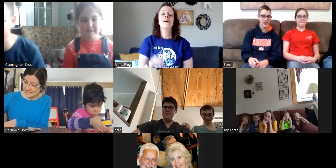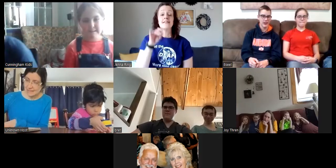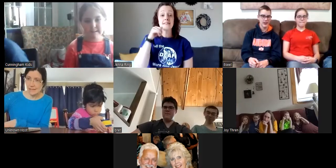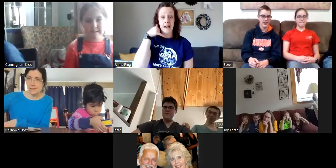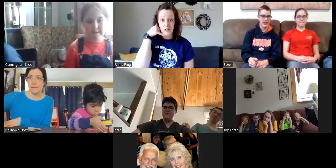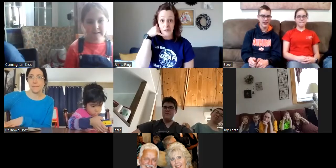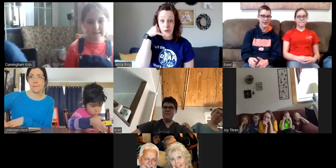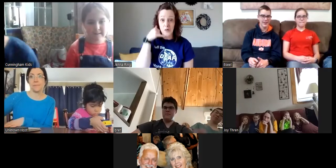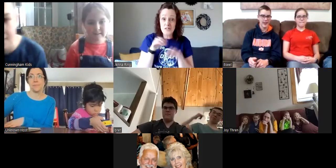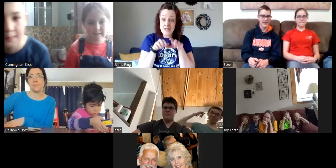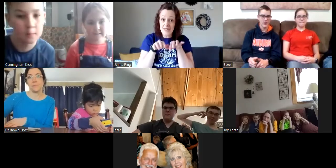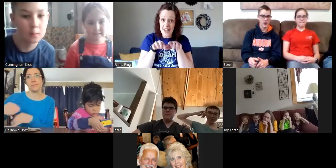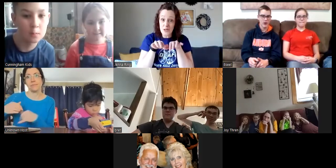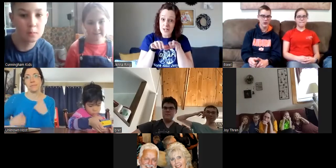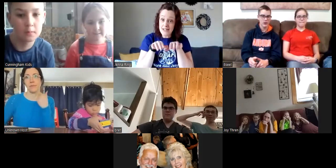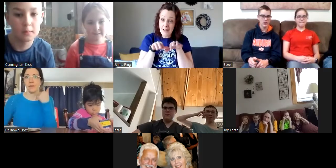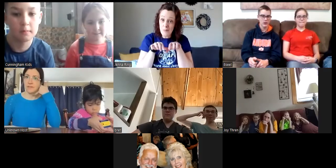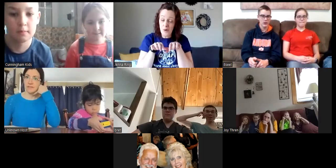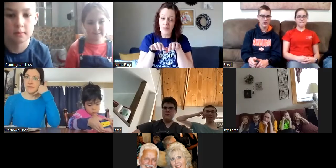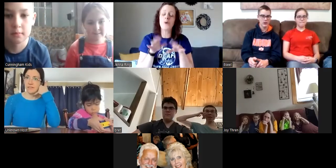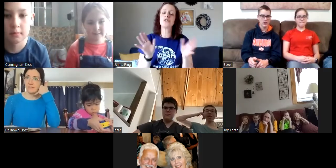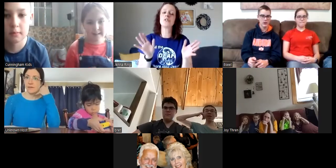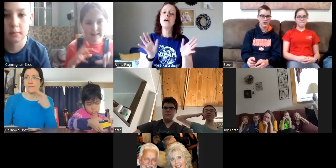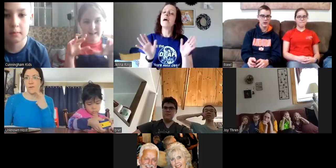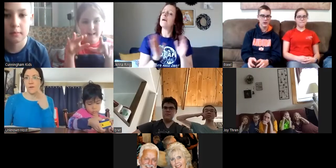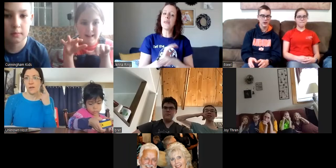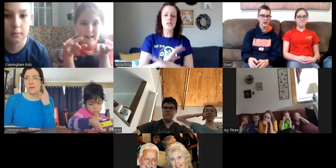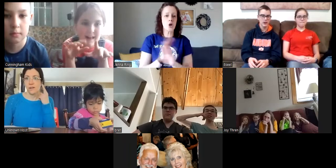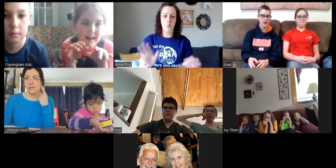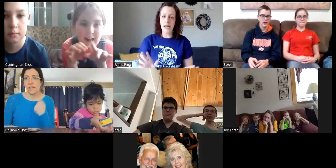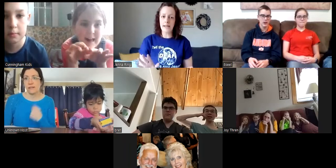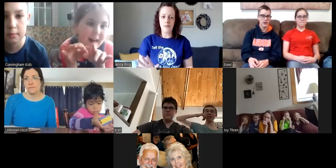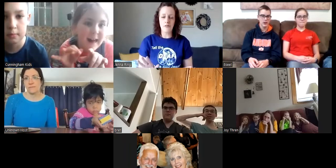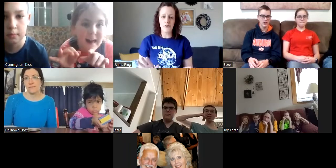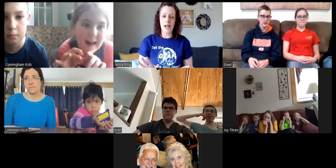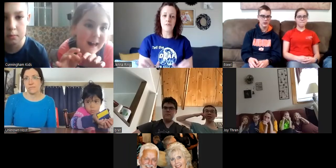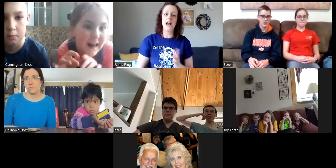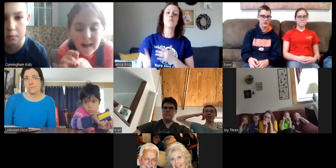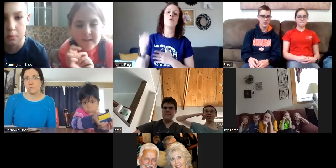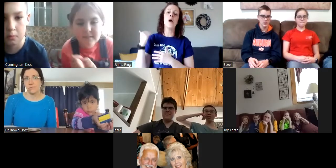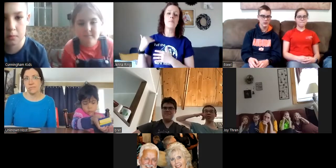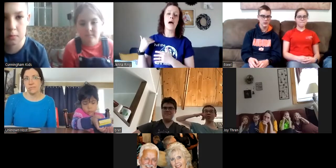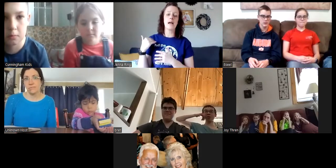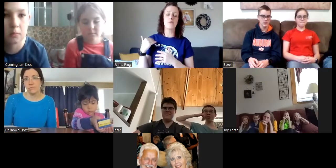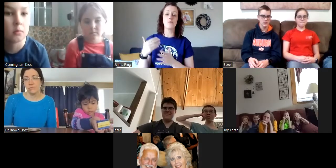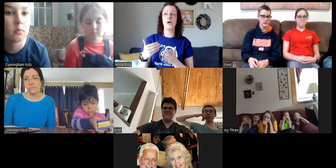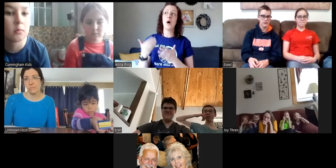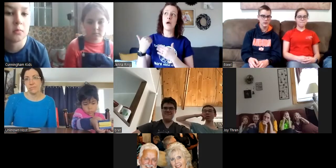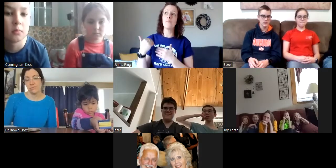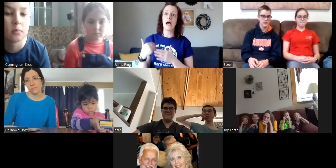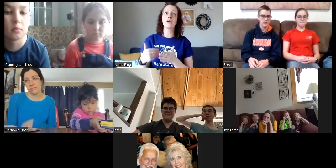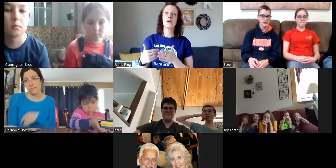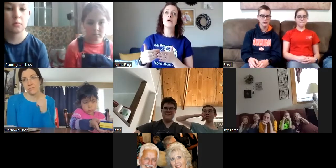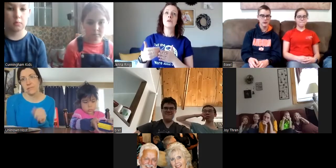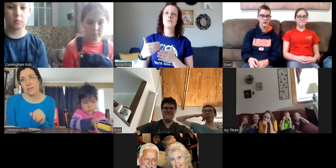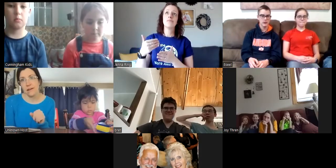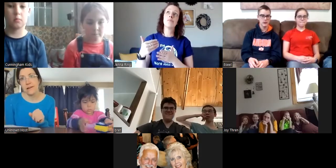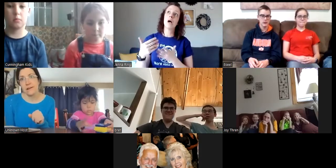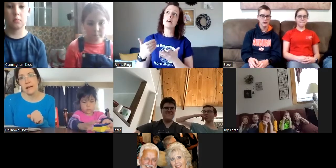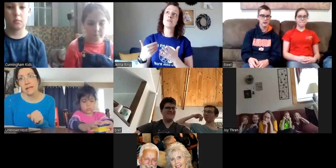have telephones that you can type with, which things are way different for deaf now, but way back, well, not way